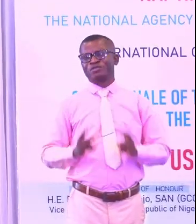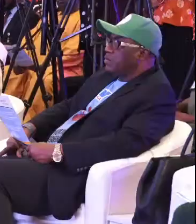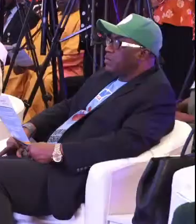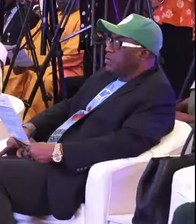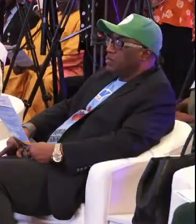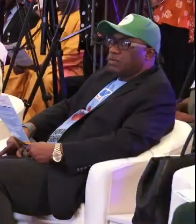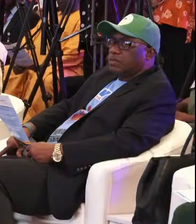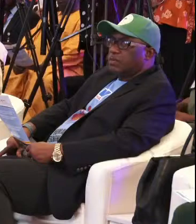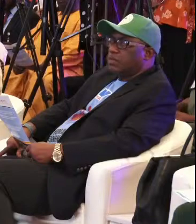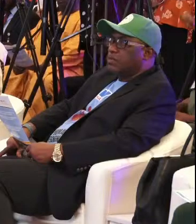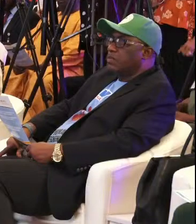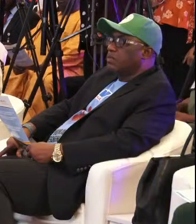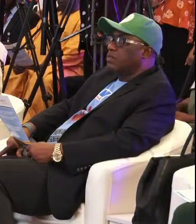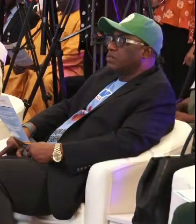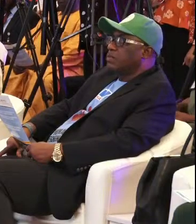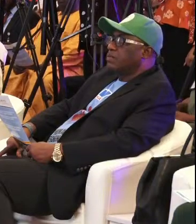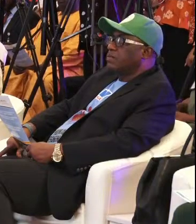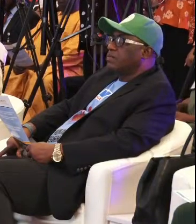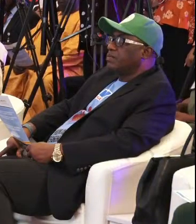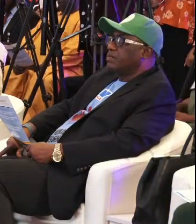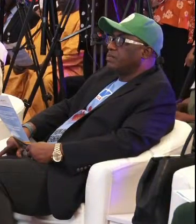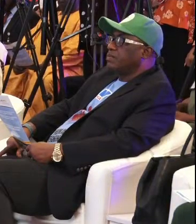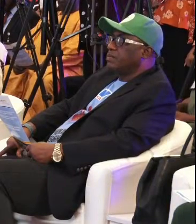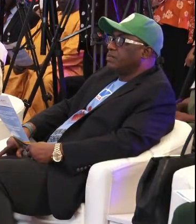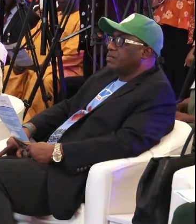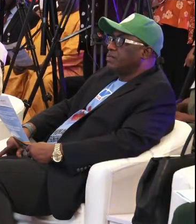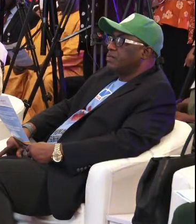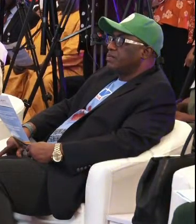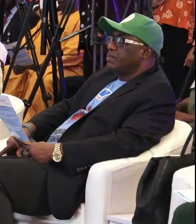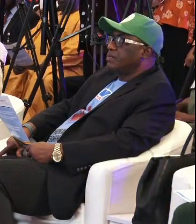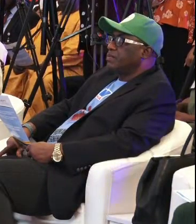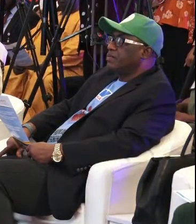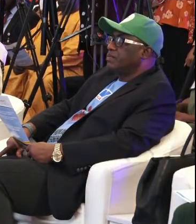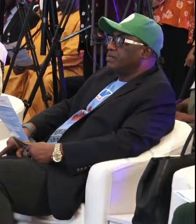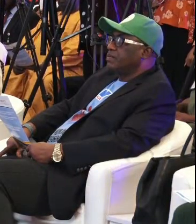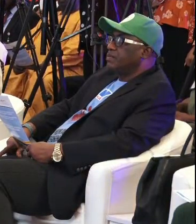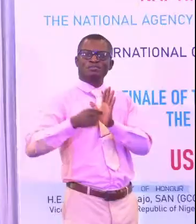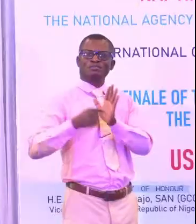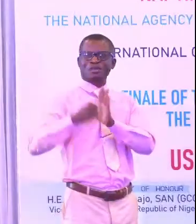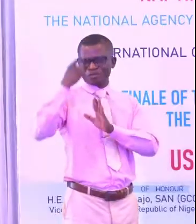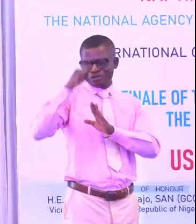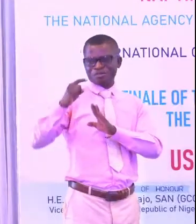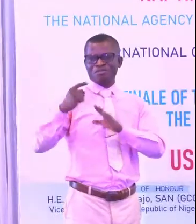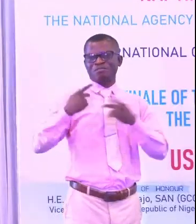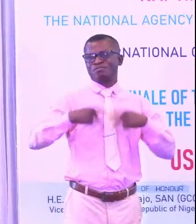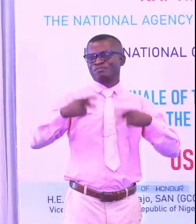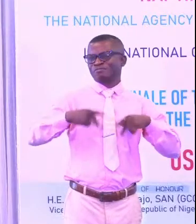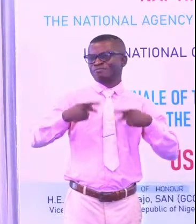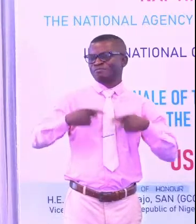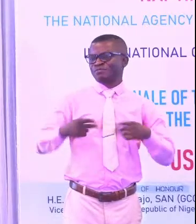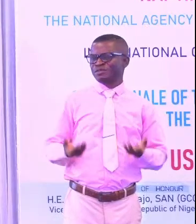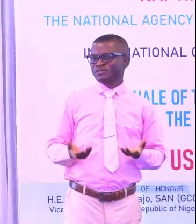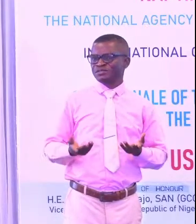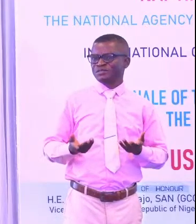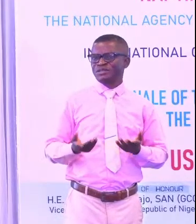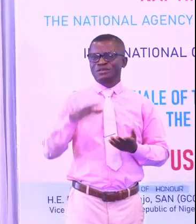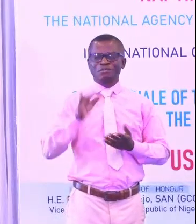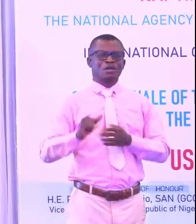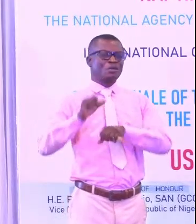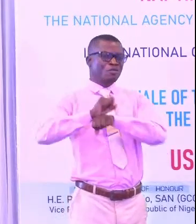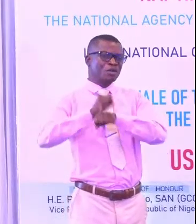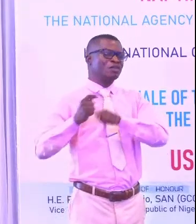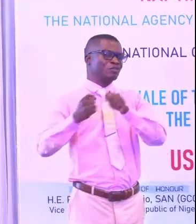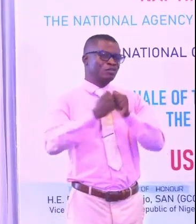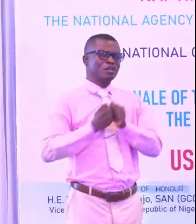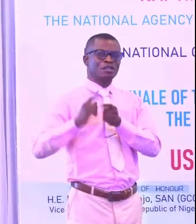trafficking? Can we decrease the demand for commercial sex by working together to change our